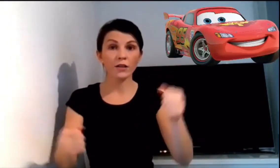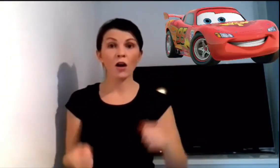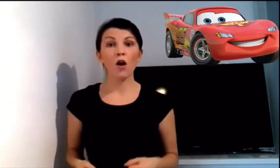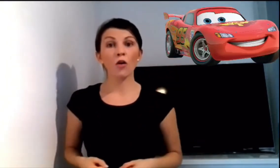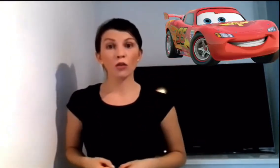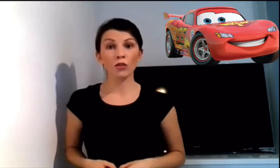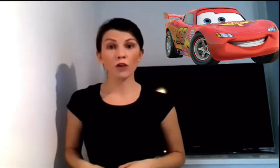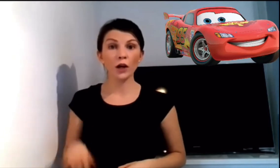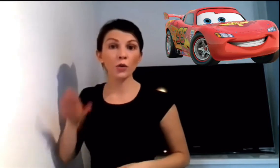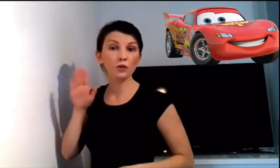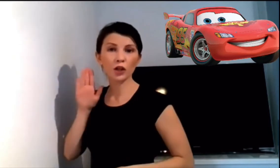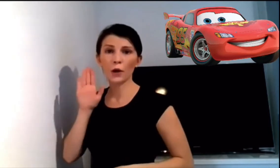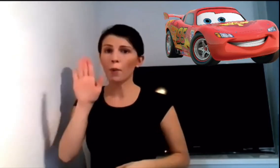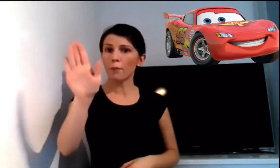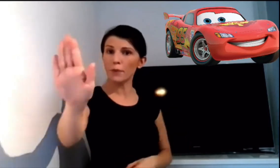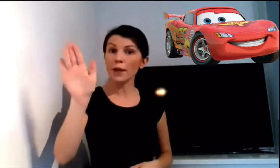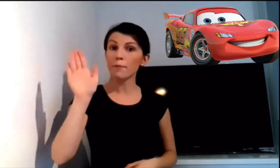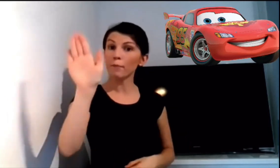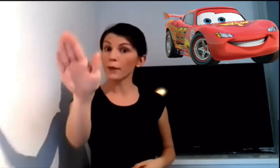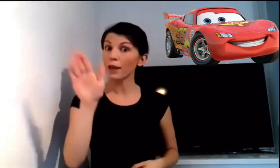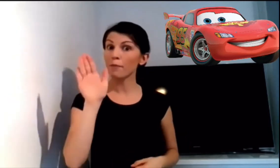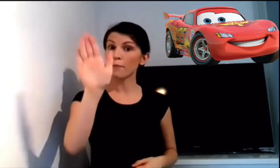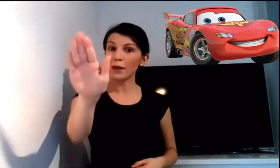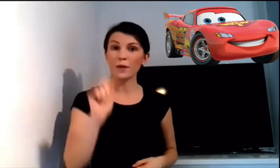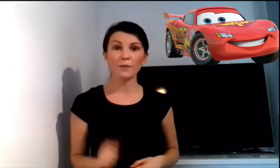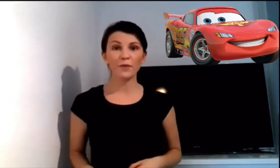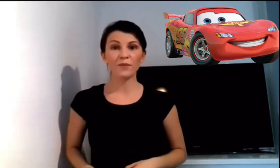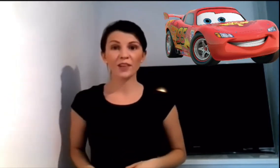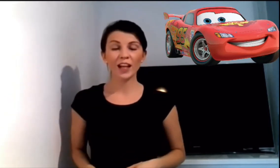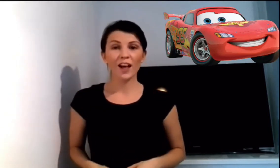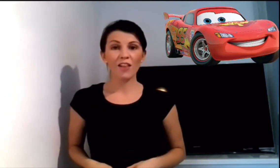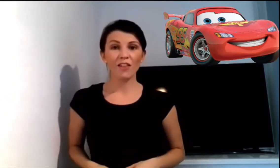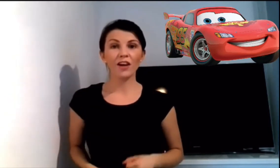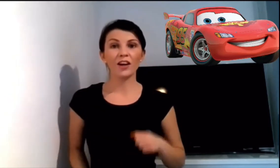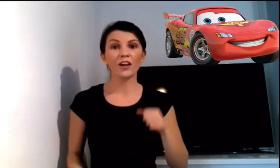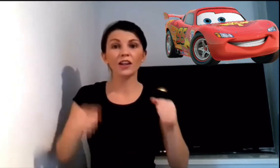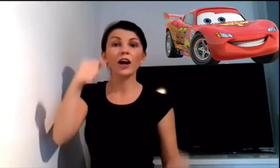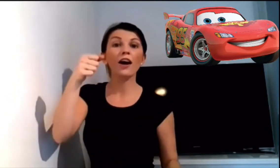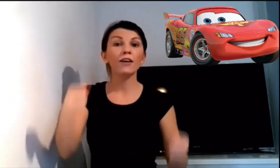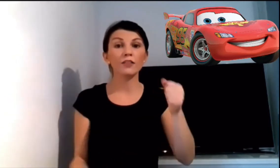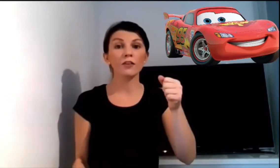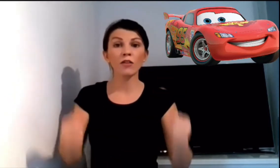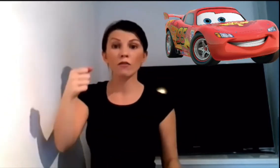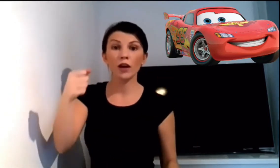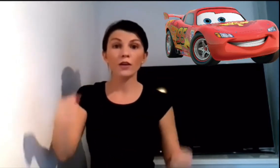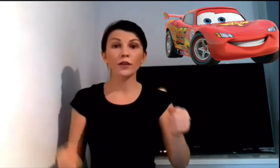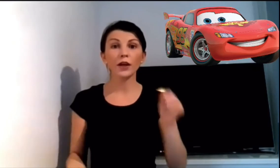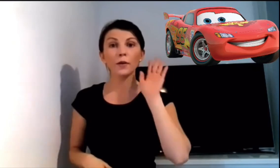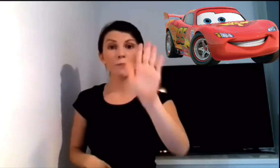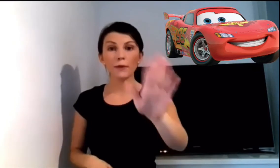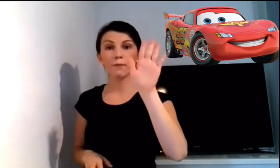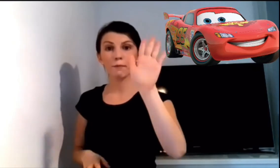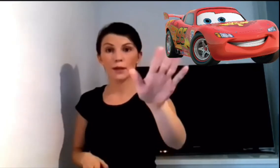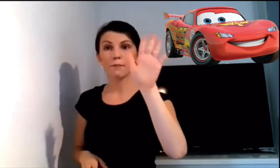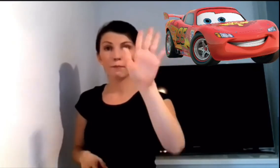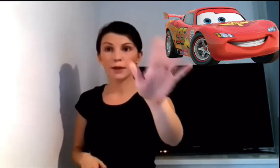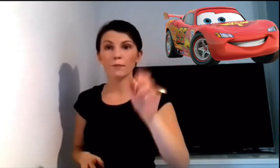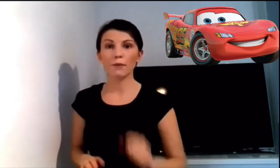on the road go beep, beep, beep. The cars on the road go beep, beep, beep,